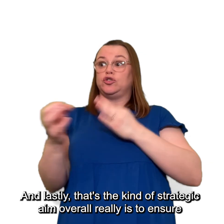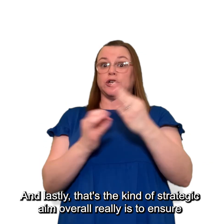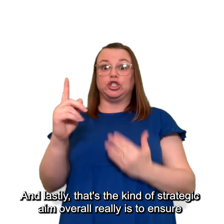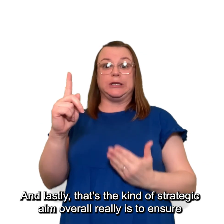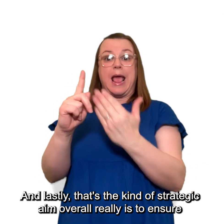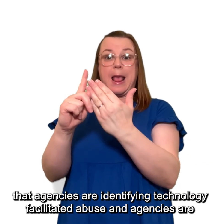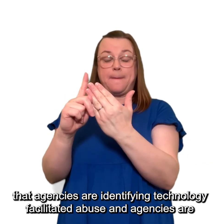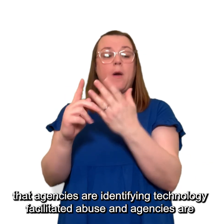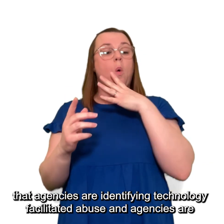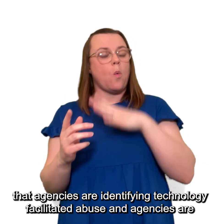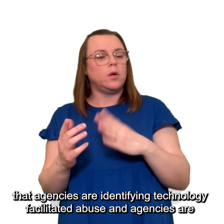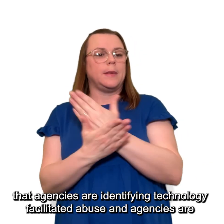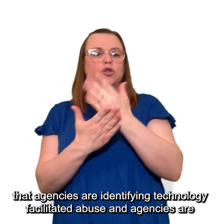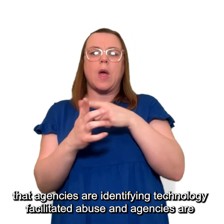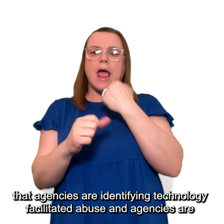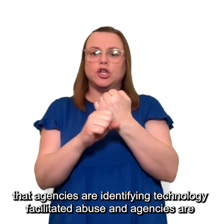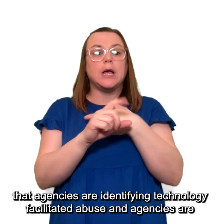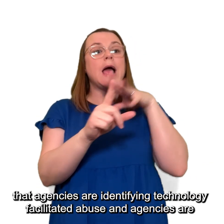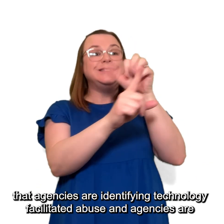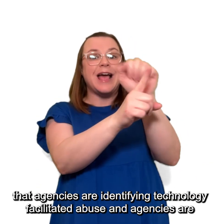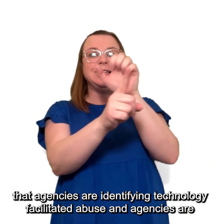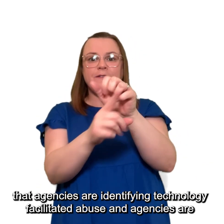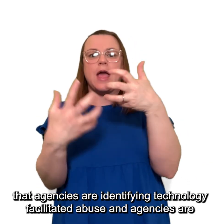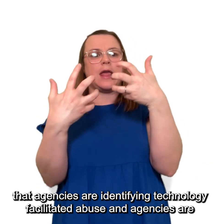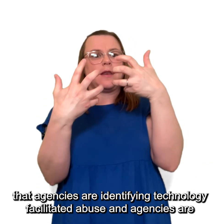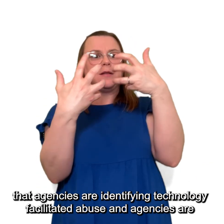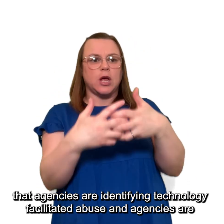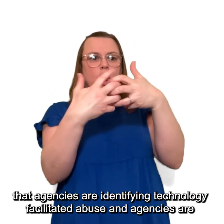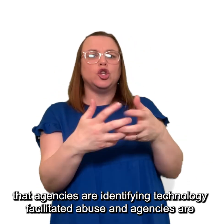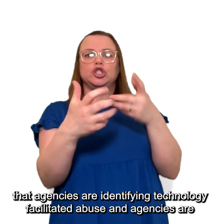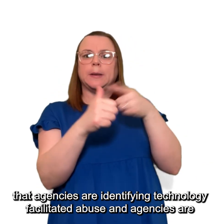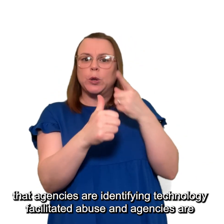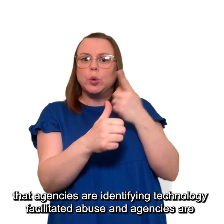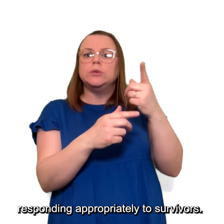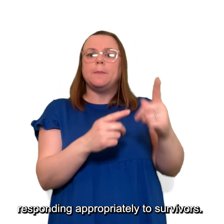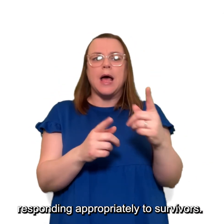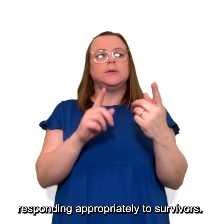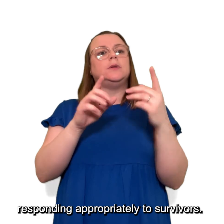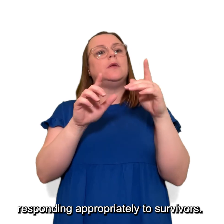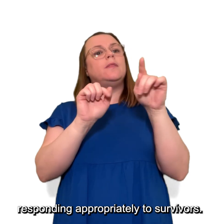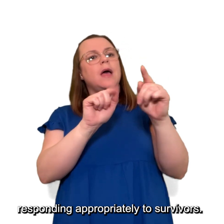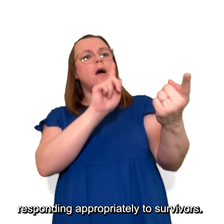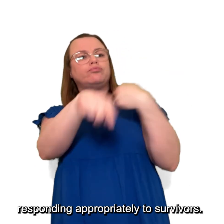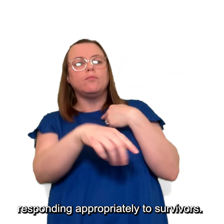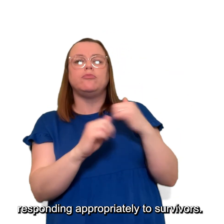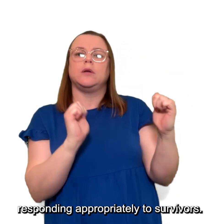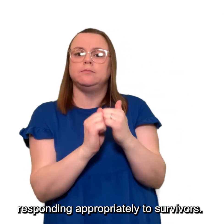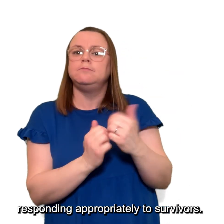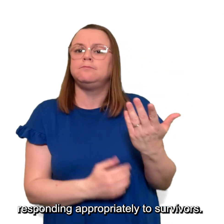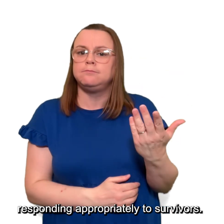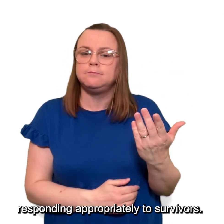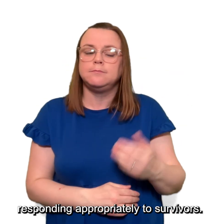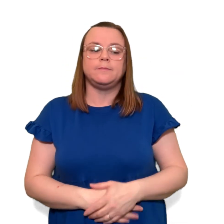really, is to ensure that agencies are identifying technology facilitated abuse and agencies are responding appropriately